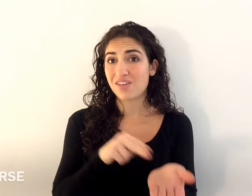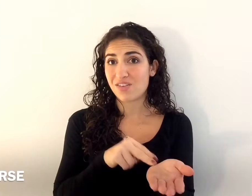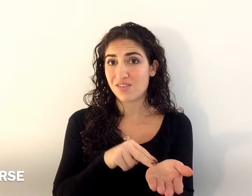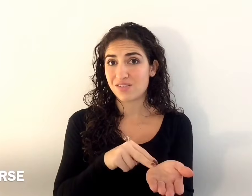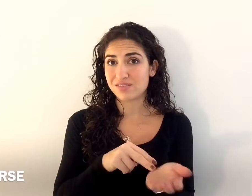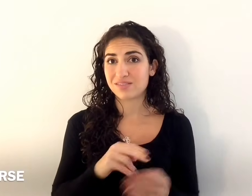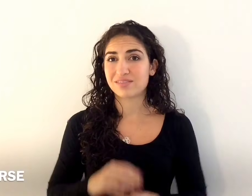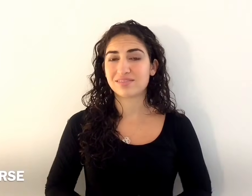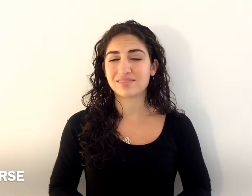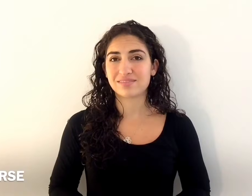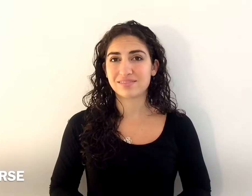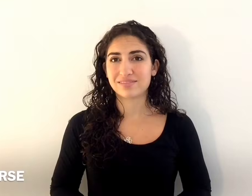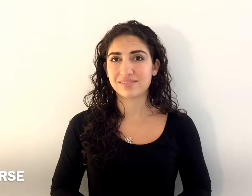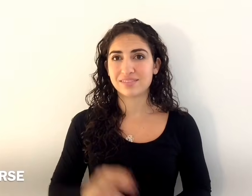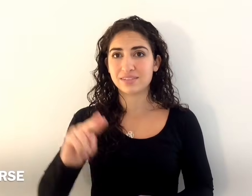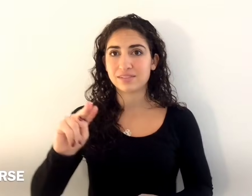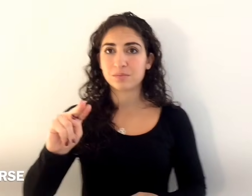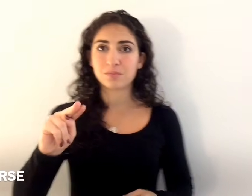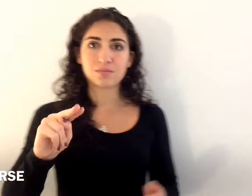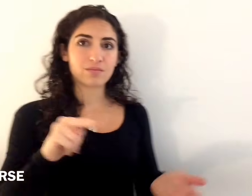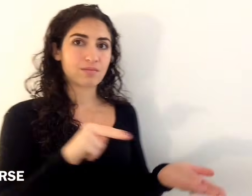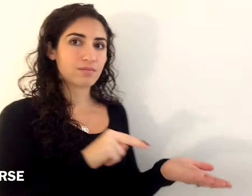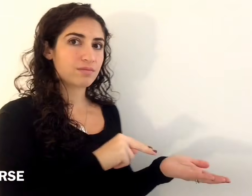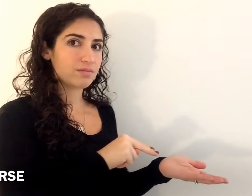that. This is nurse.